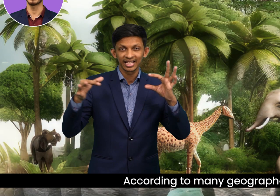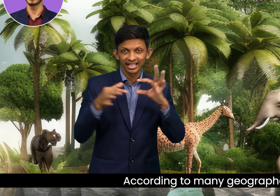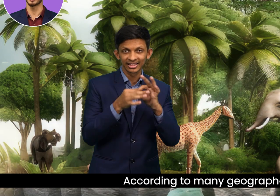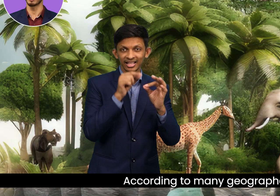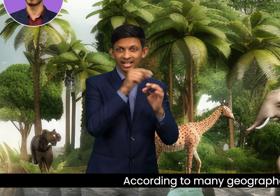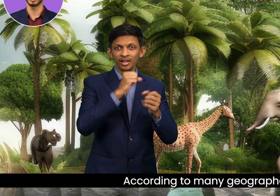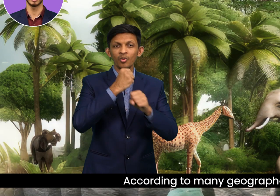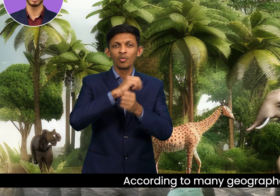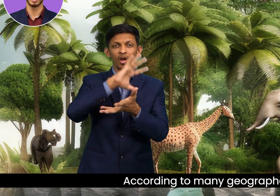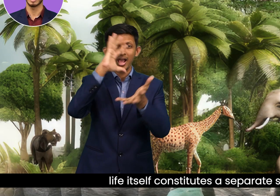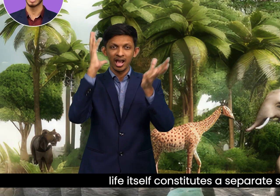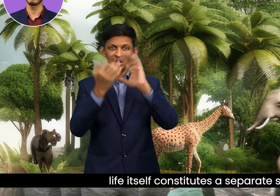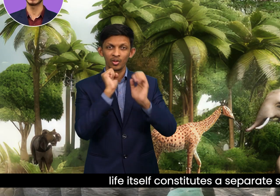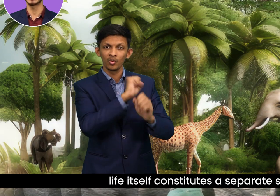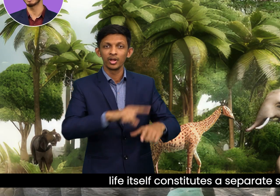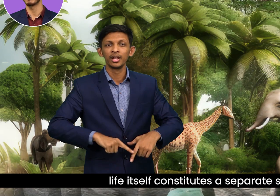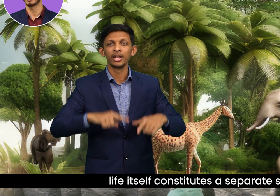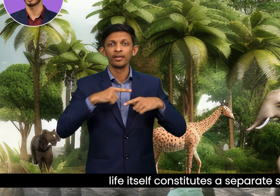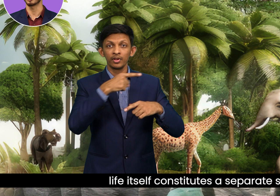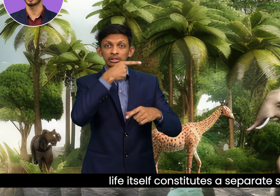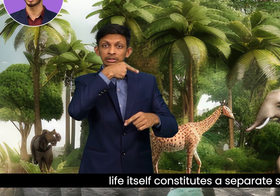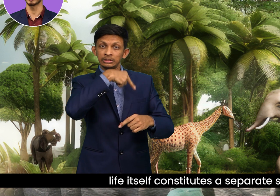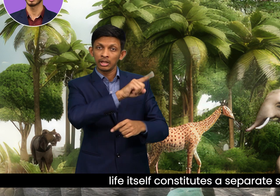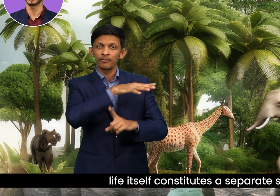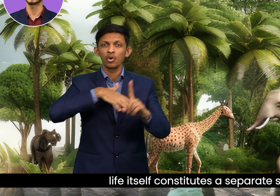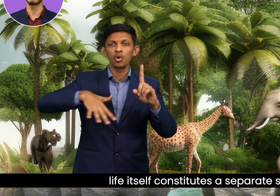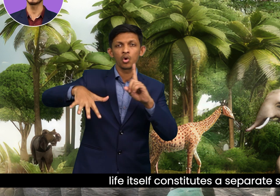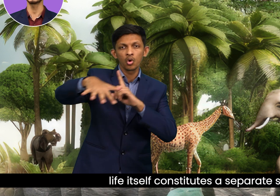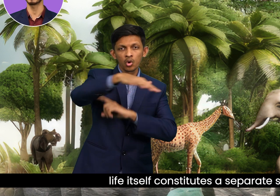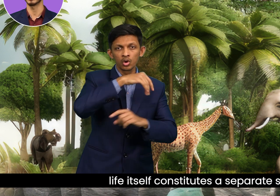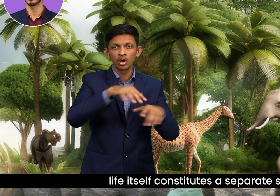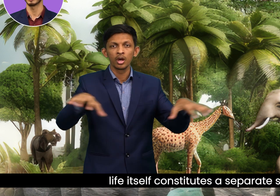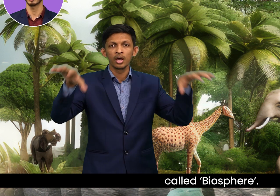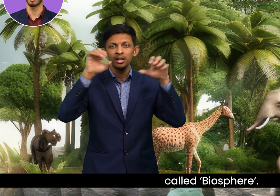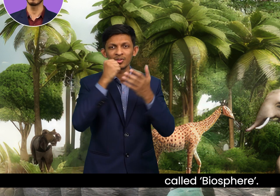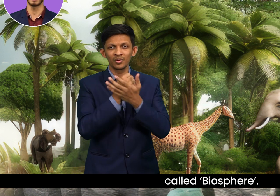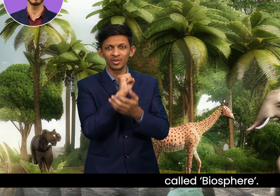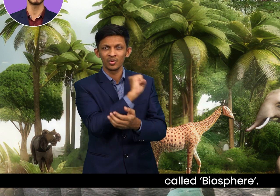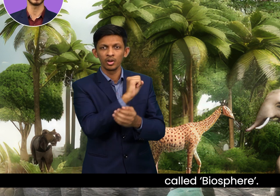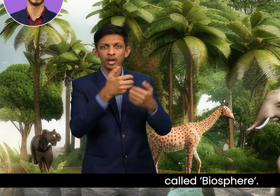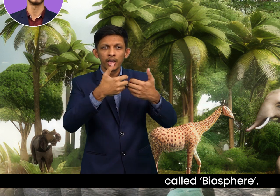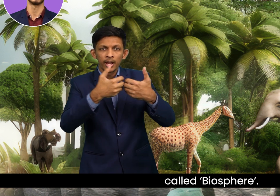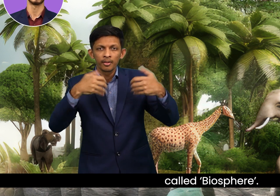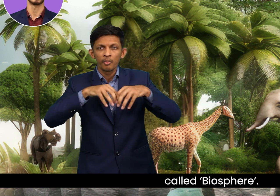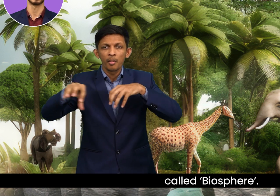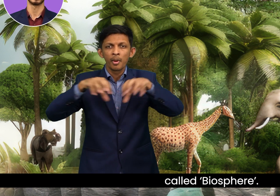According to many geographers, life itself constitutes a separate sphere called